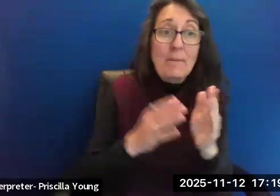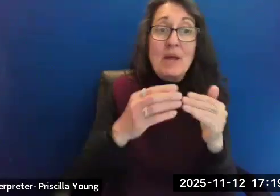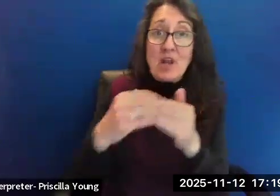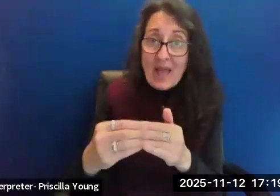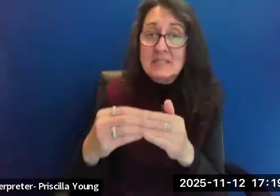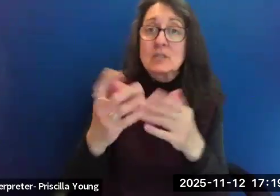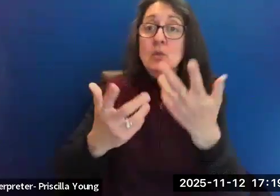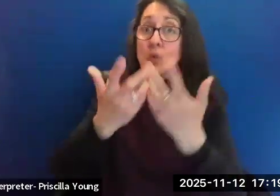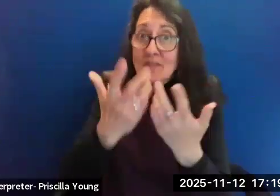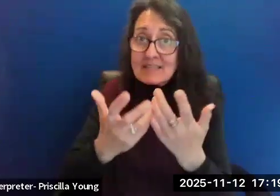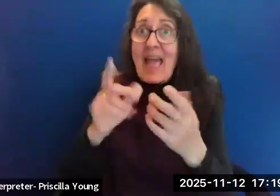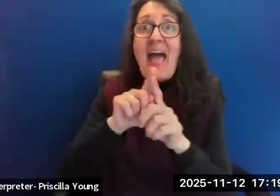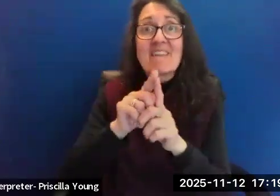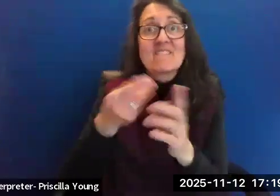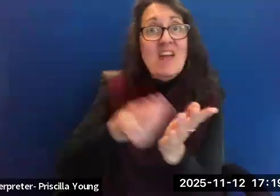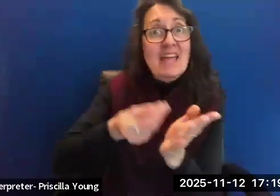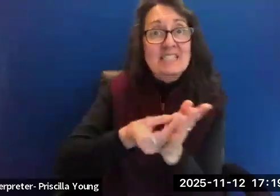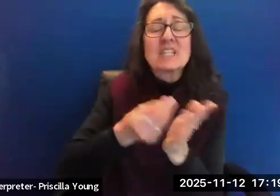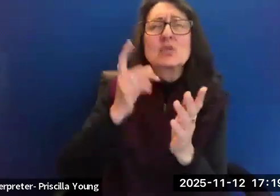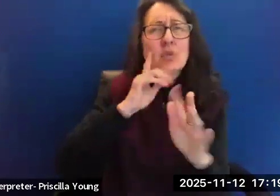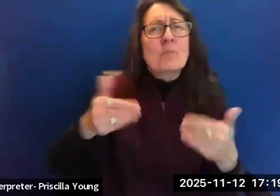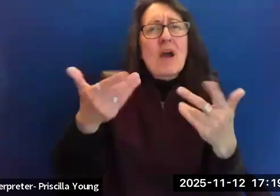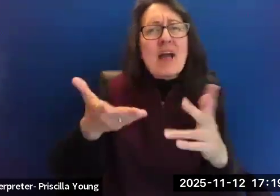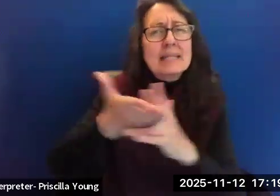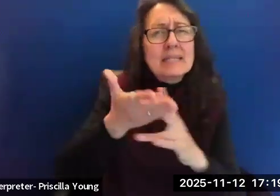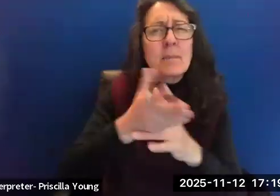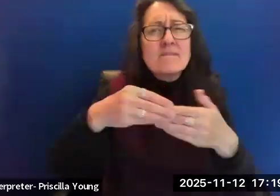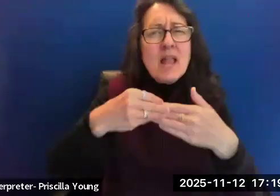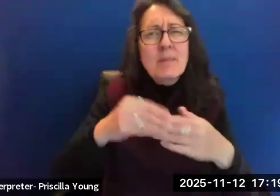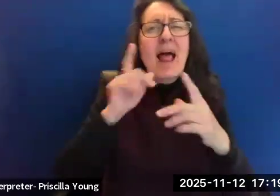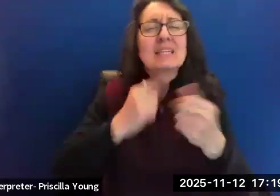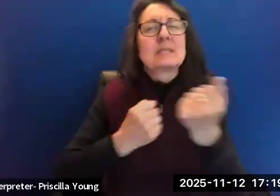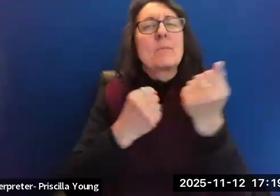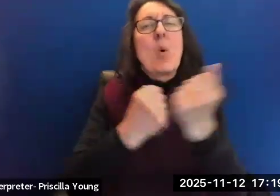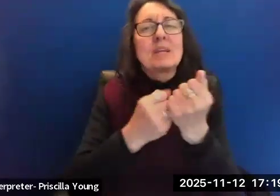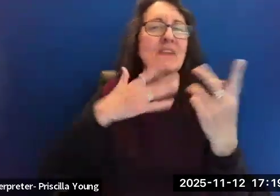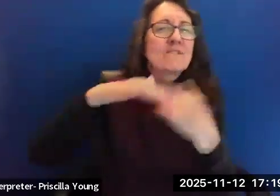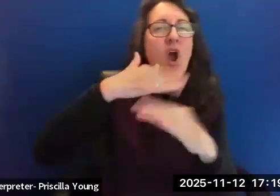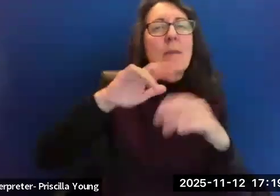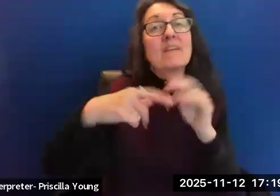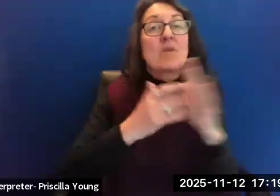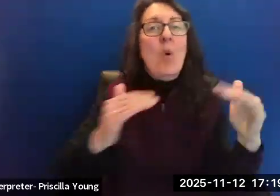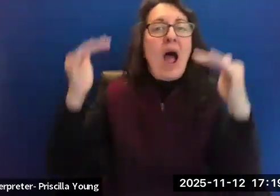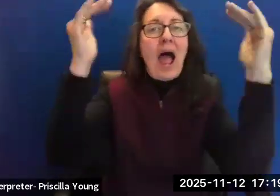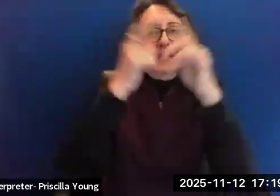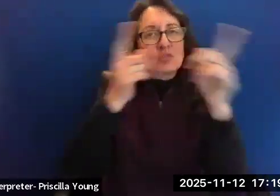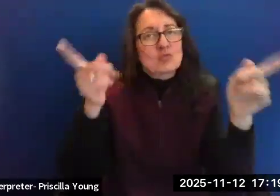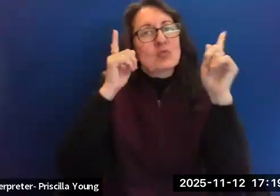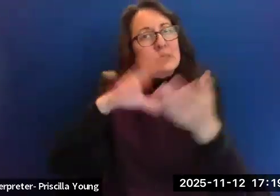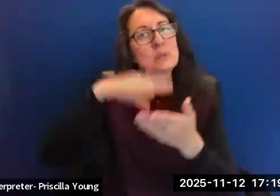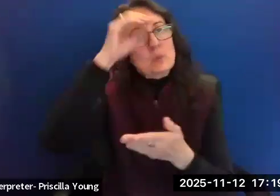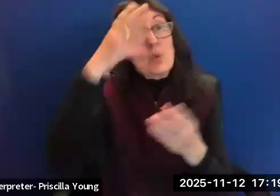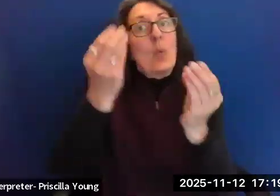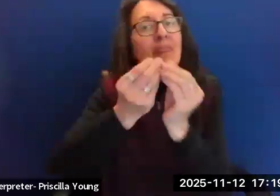research supervisors to provide accessible, flexible, and supportive environments for higher degree students